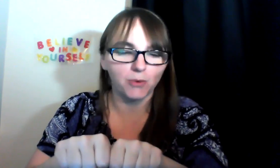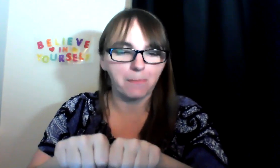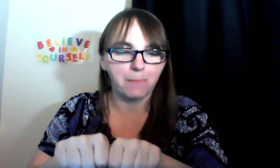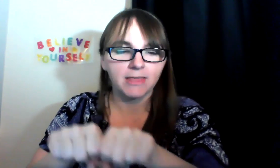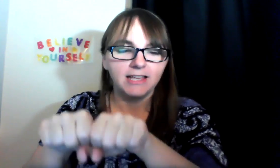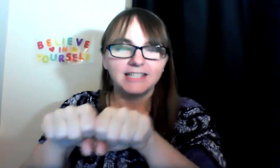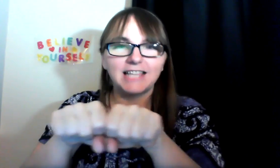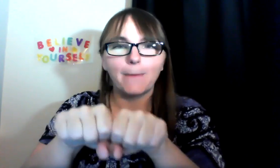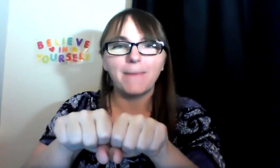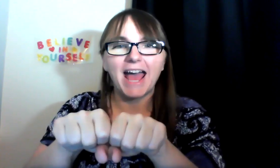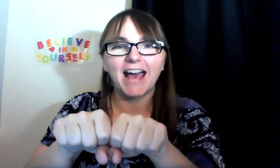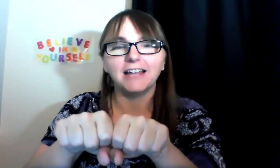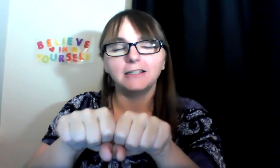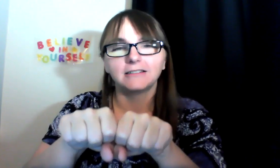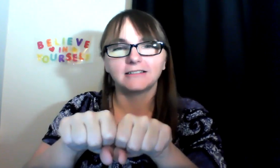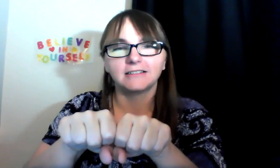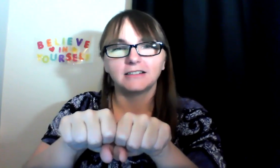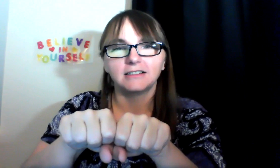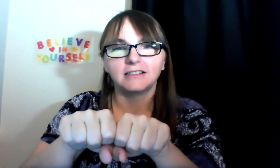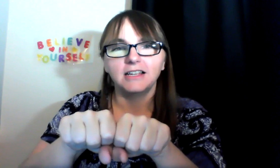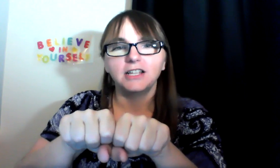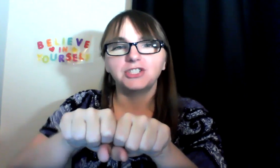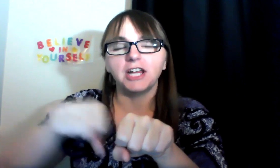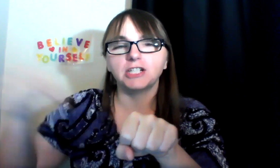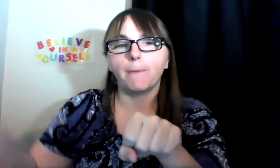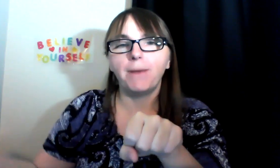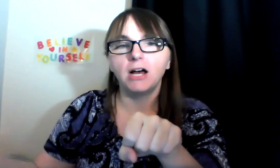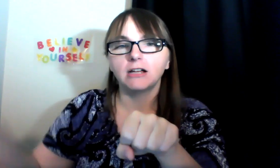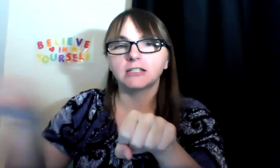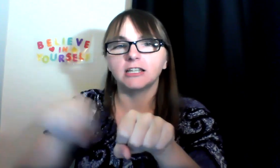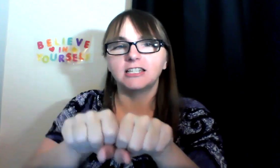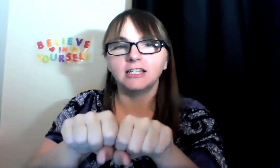one. Say pad. Change p to d.